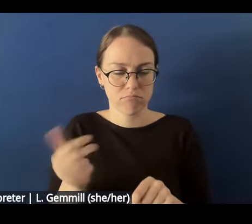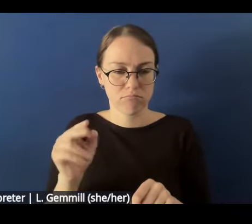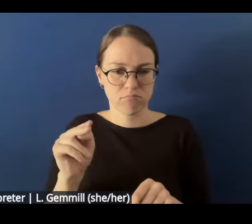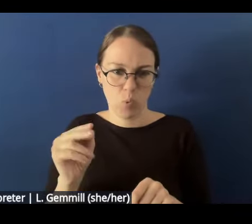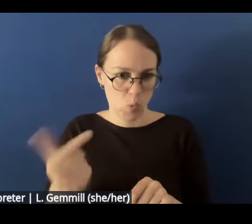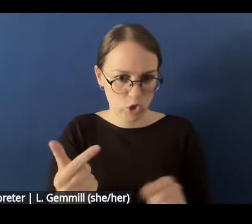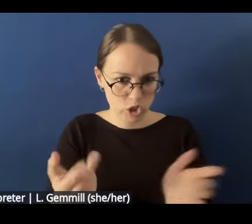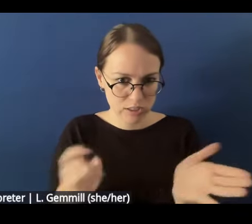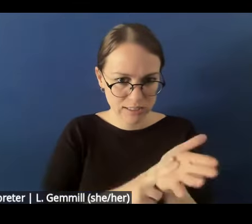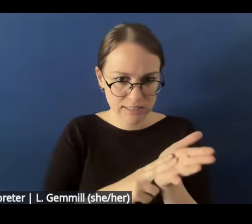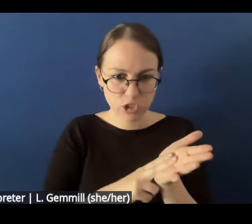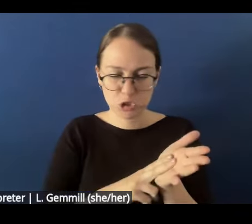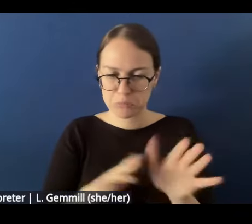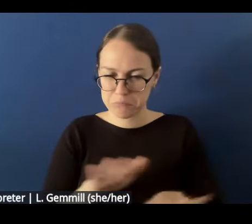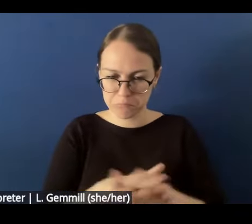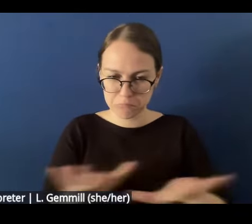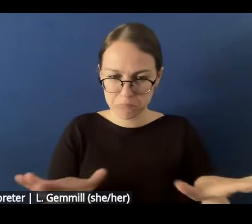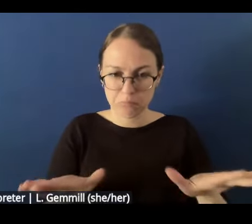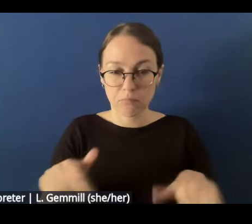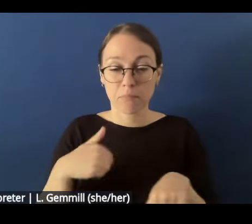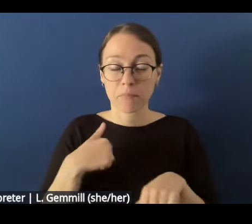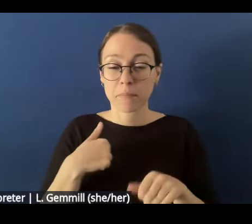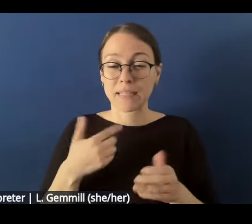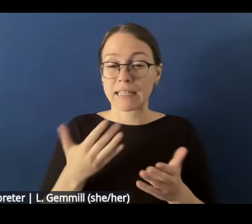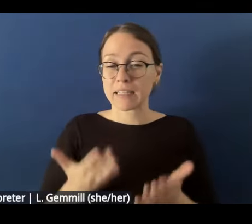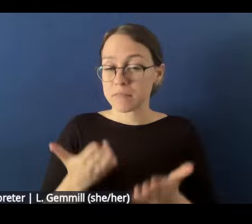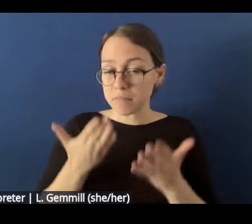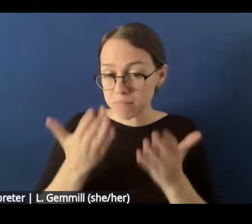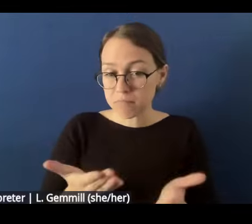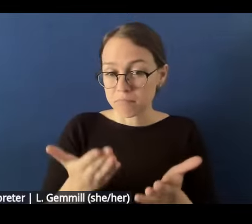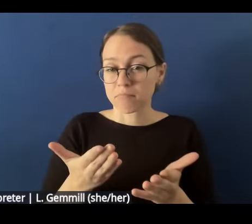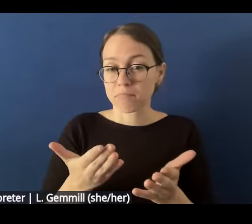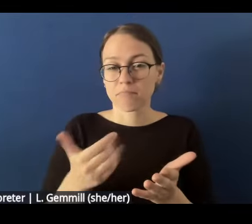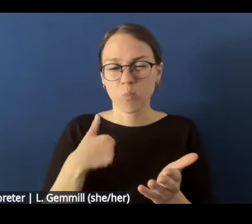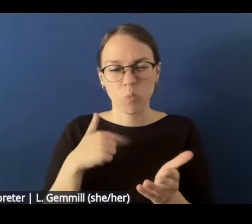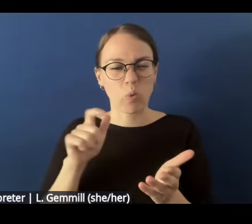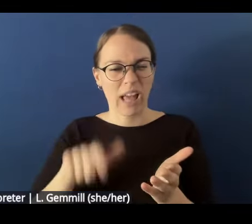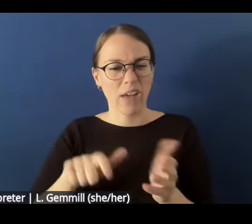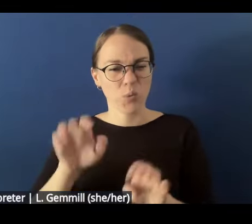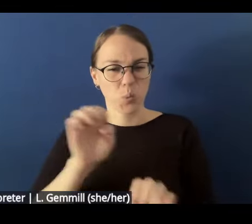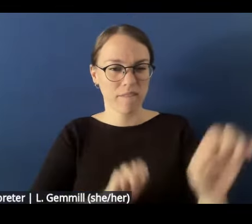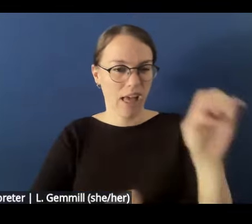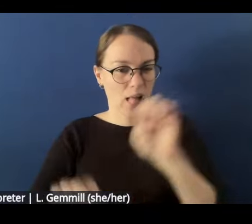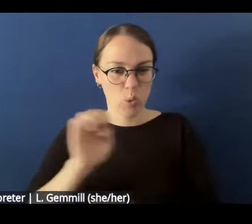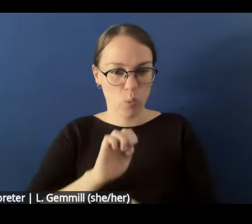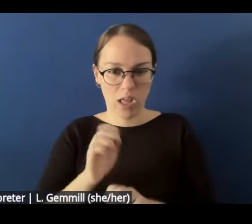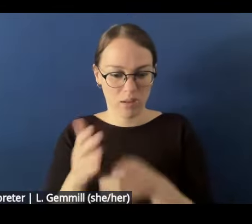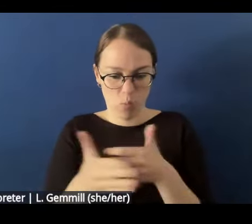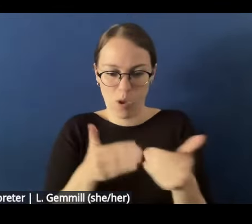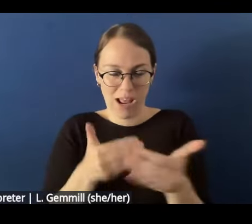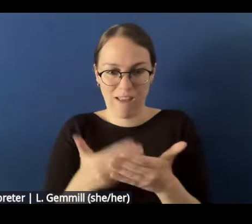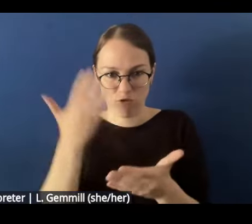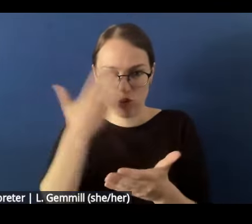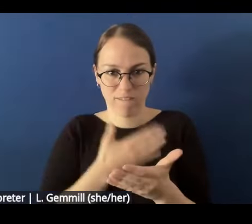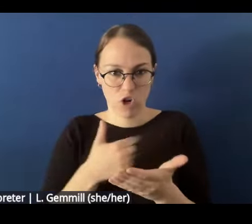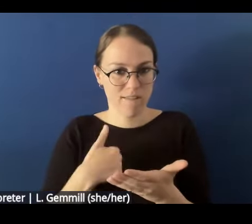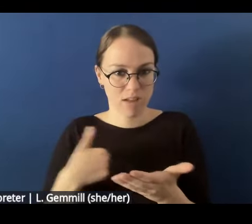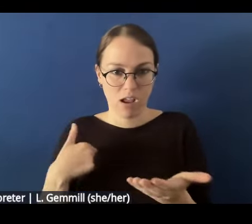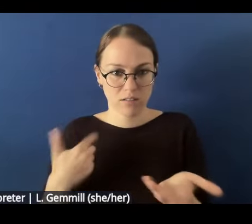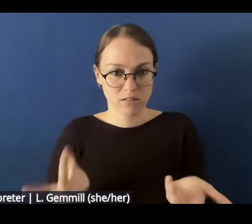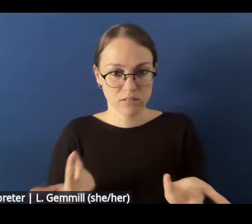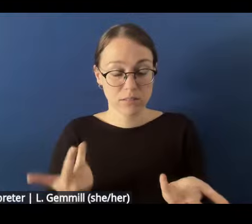incumbent on, as part of processing the challenge, to evaluate it with what's in front of us. We may have nothing in front of us